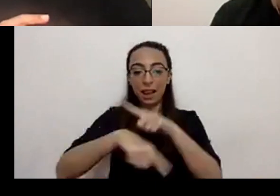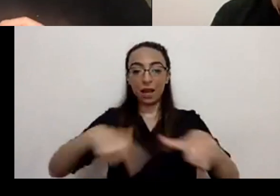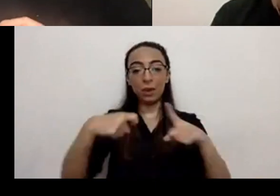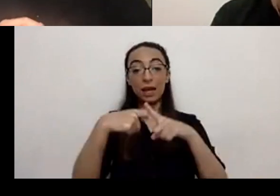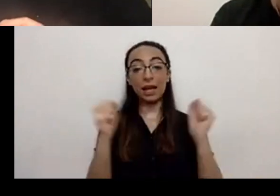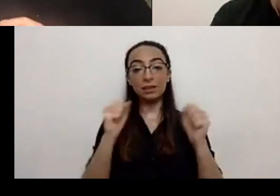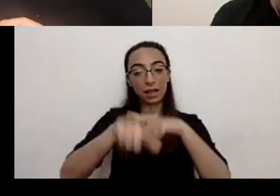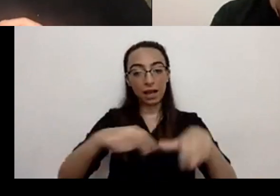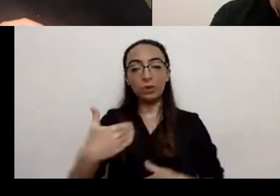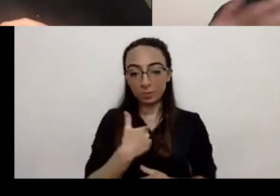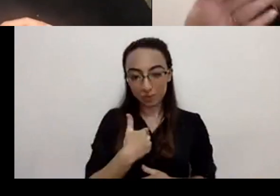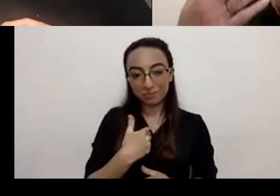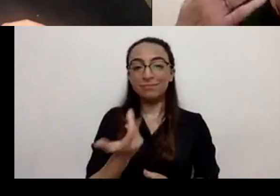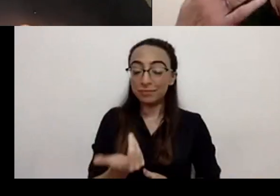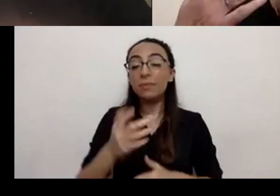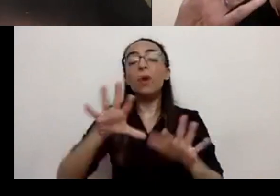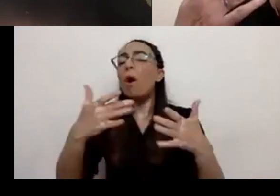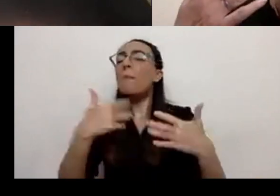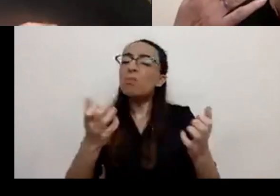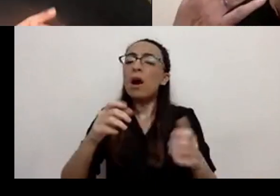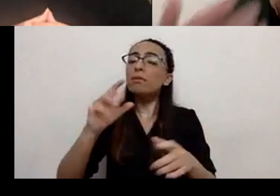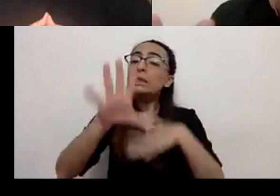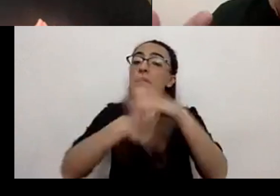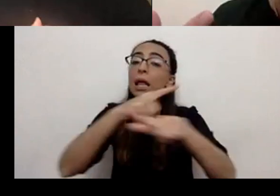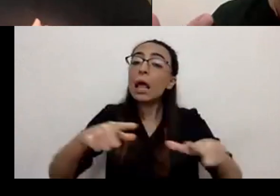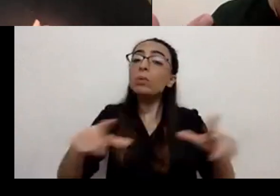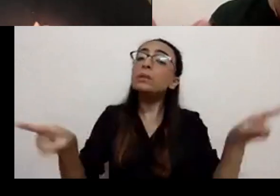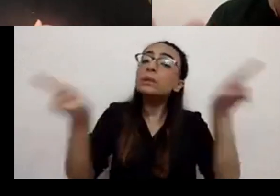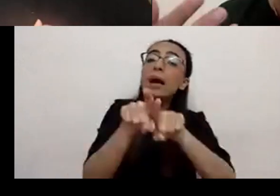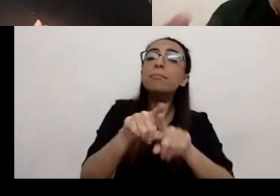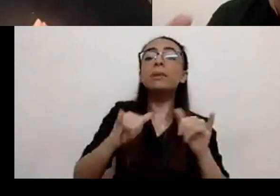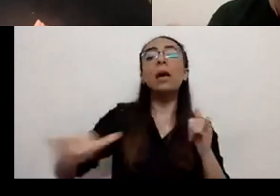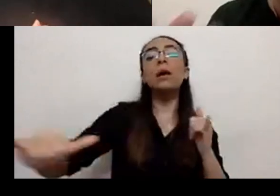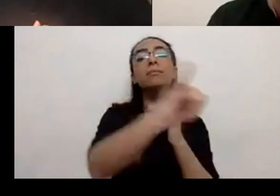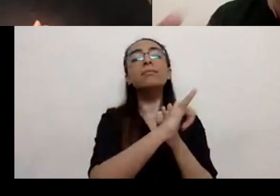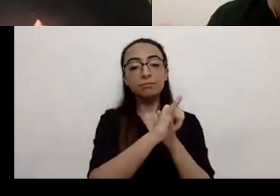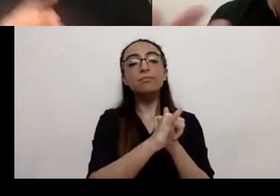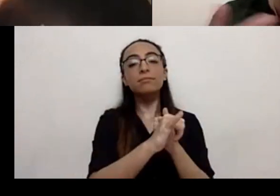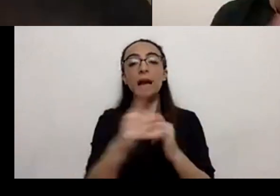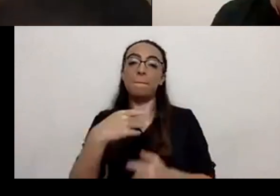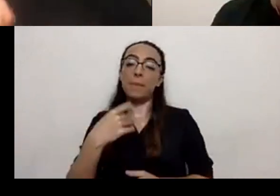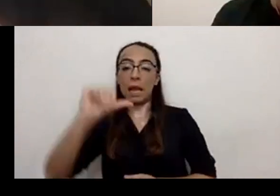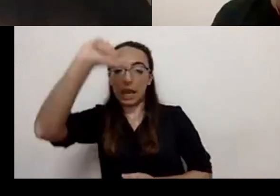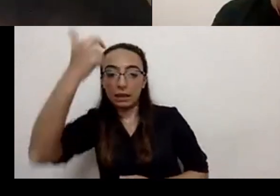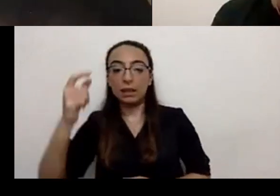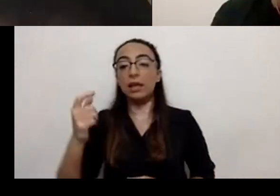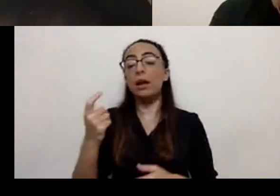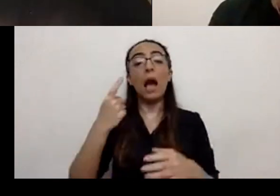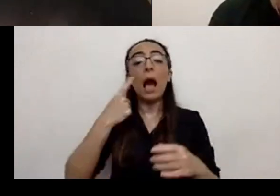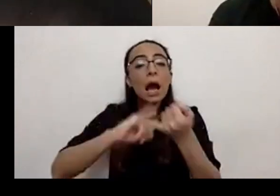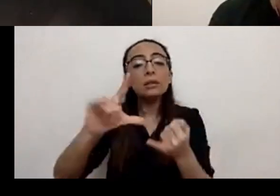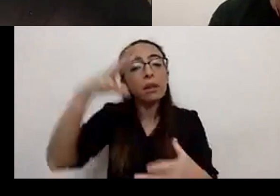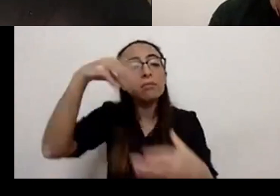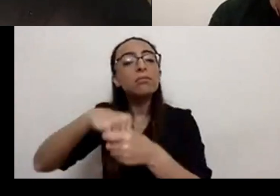so therefore I talk about it. So when we are talking of all these languages, why not ISL being one